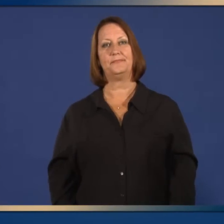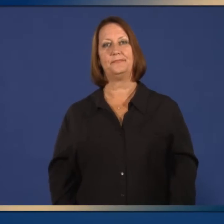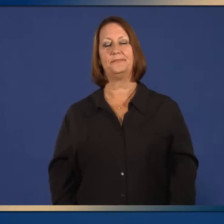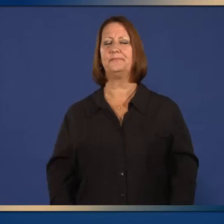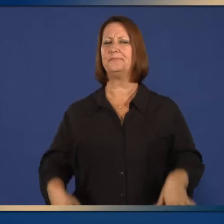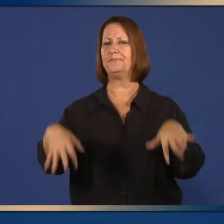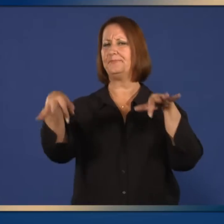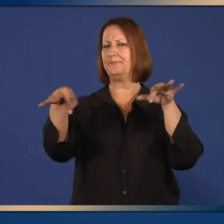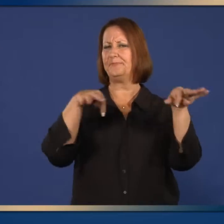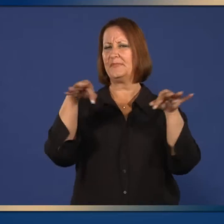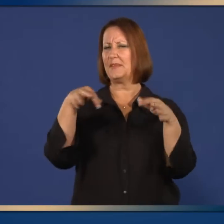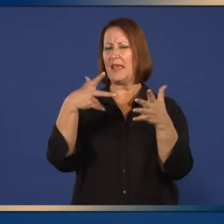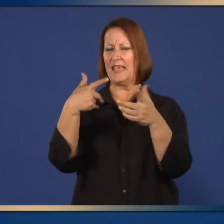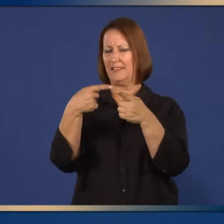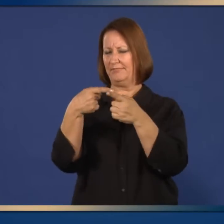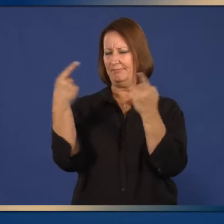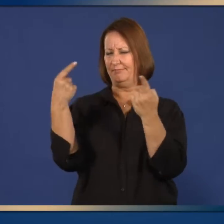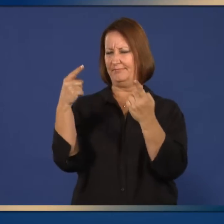6.